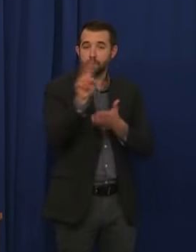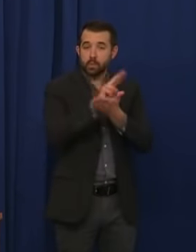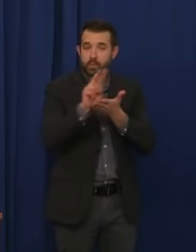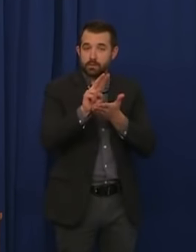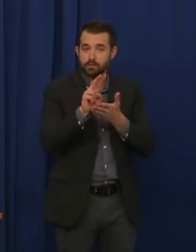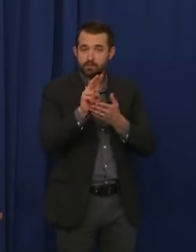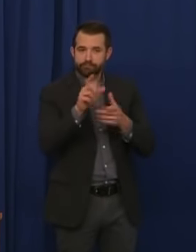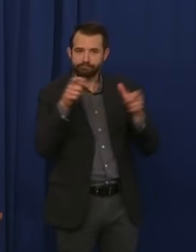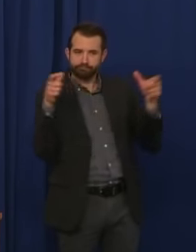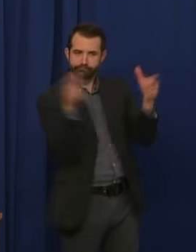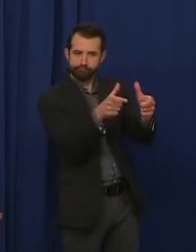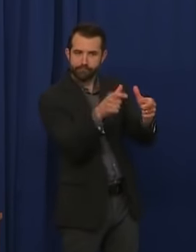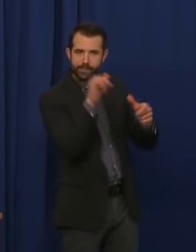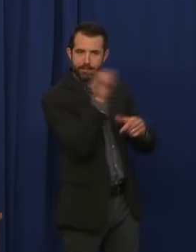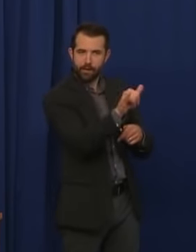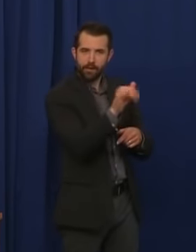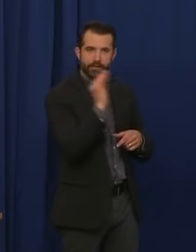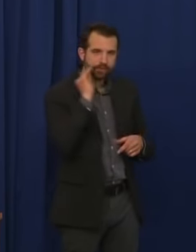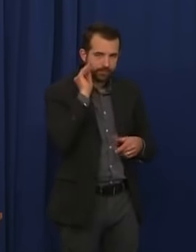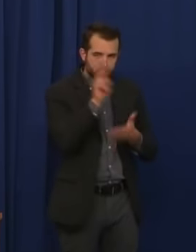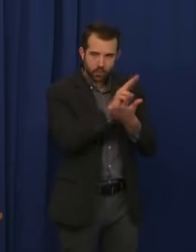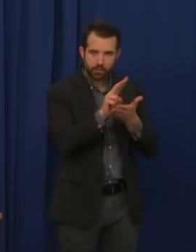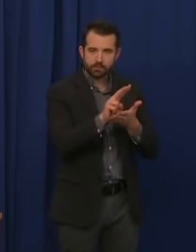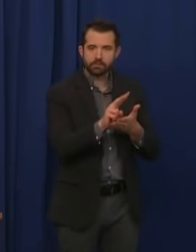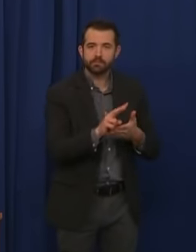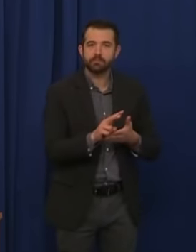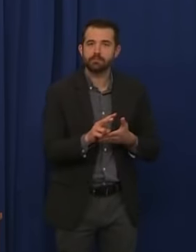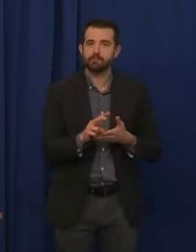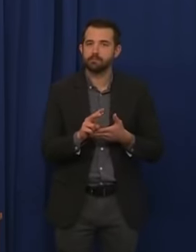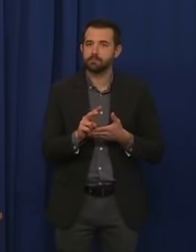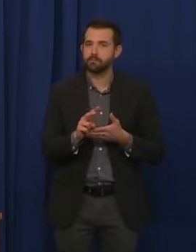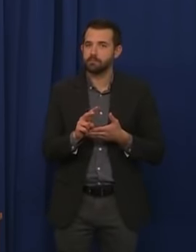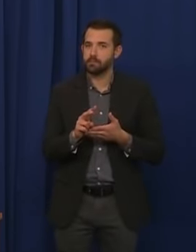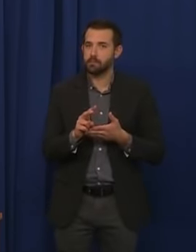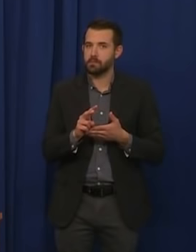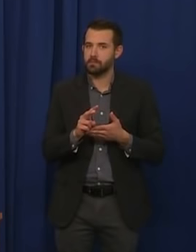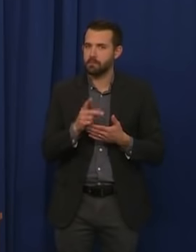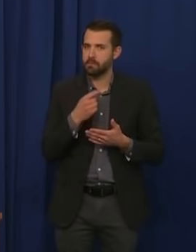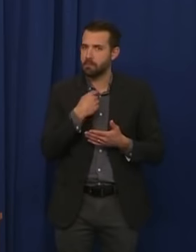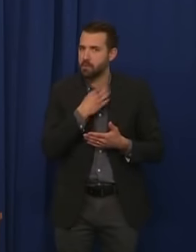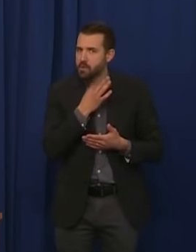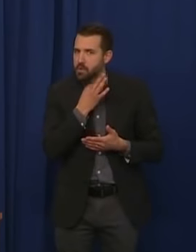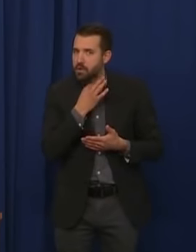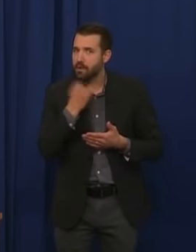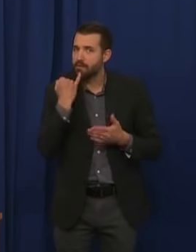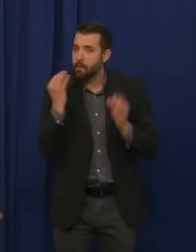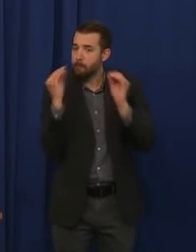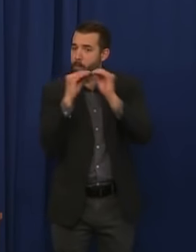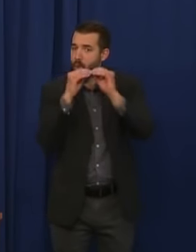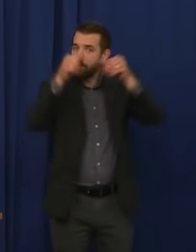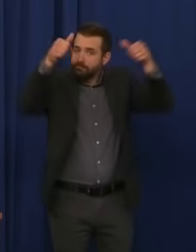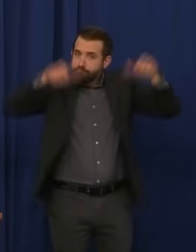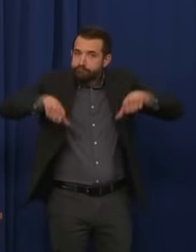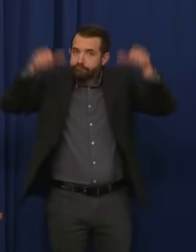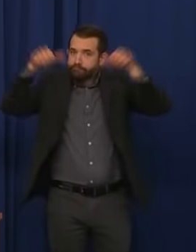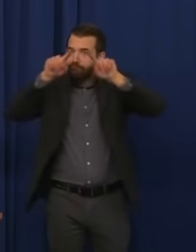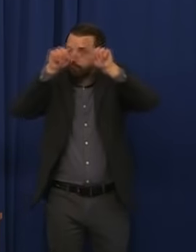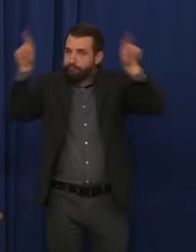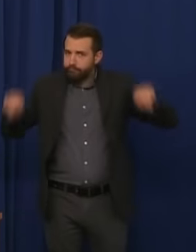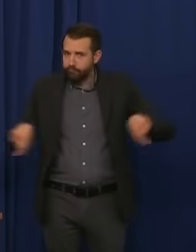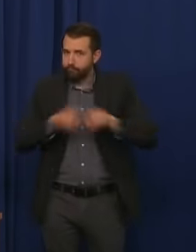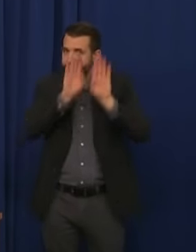people from other states when they get to Maine, will you be putting up signs at marinas as well? We had someone who works in the boating